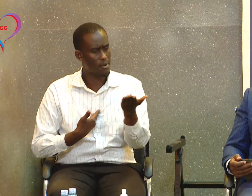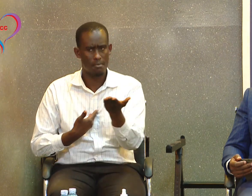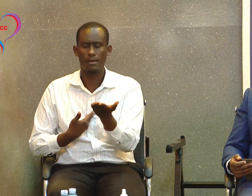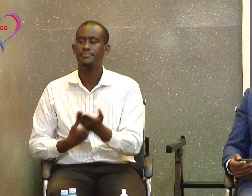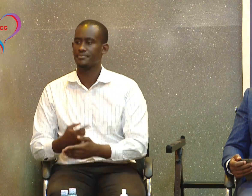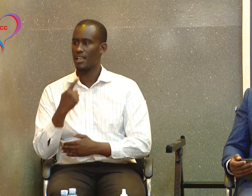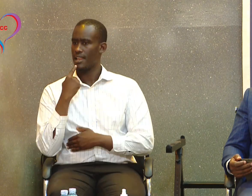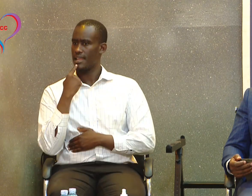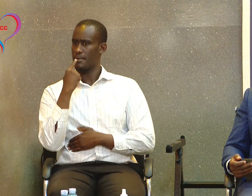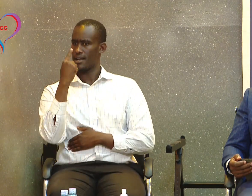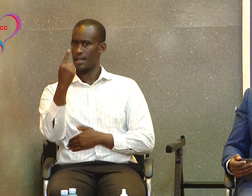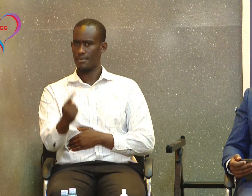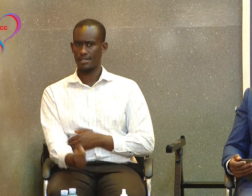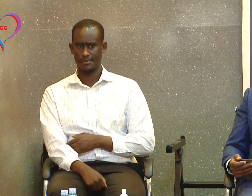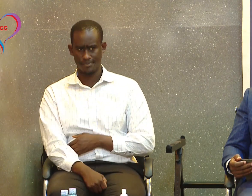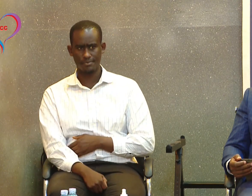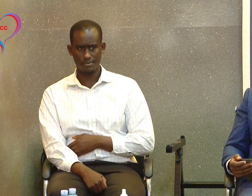Nabagambye nti okuzula